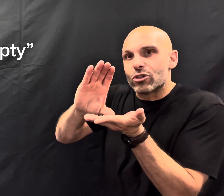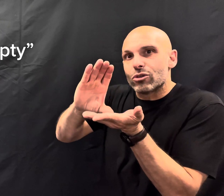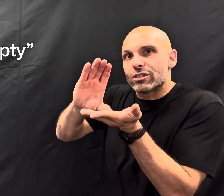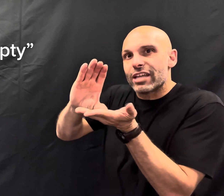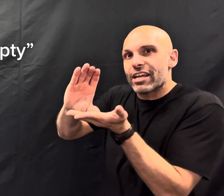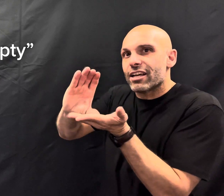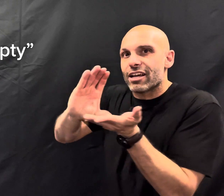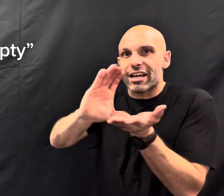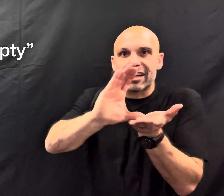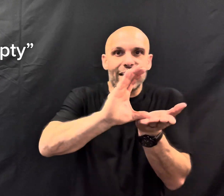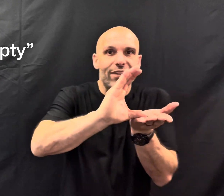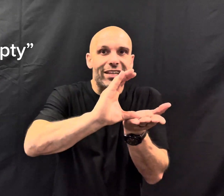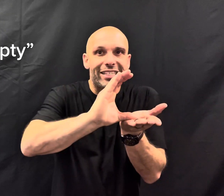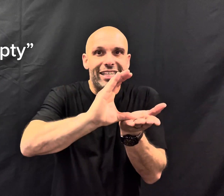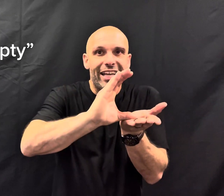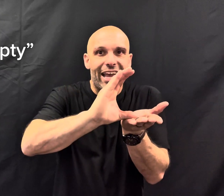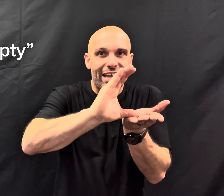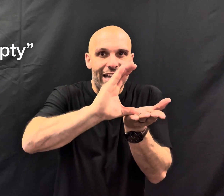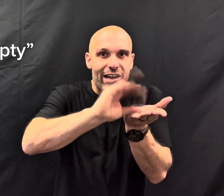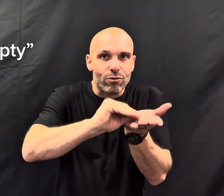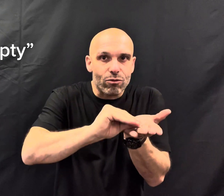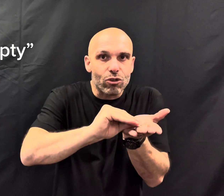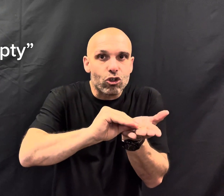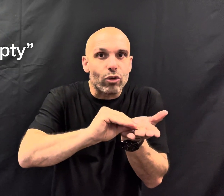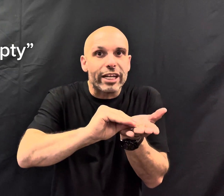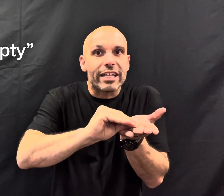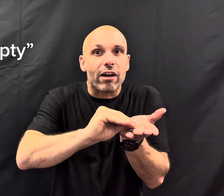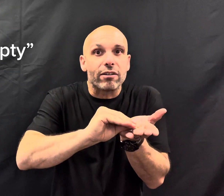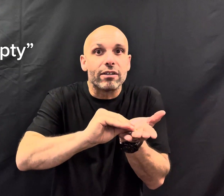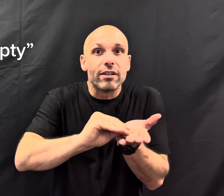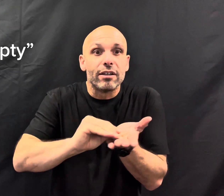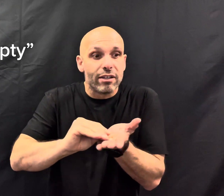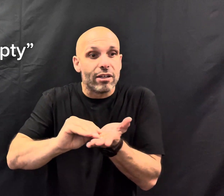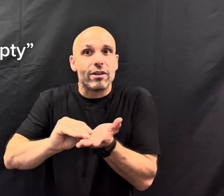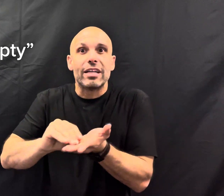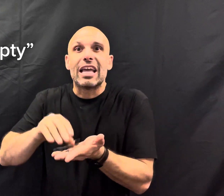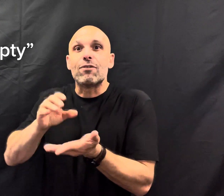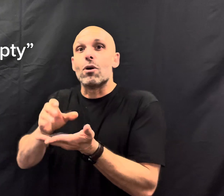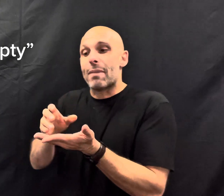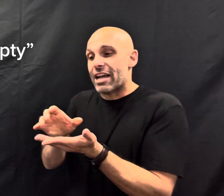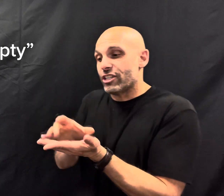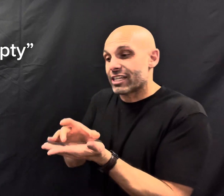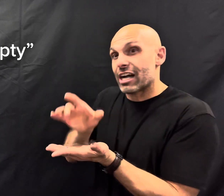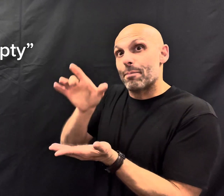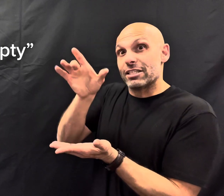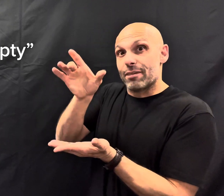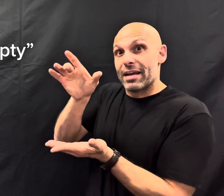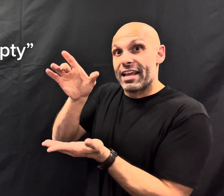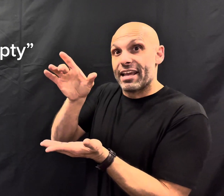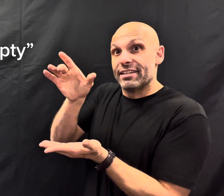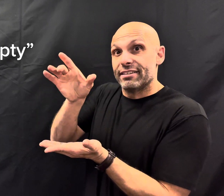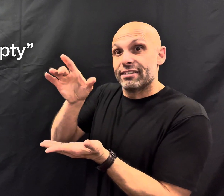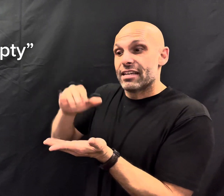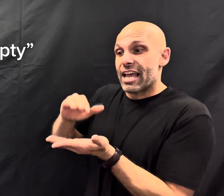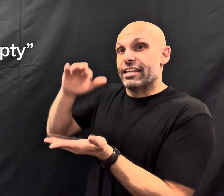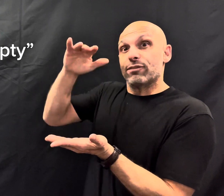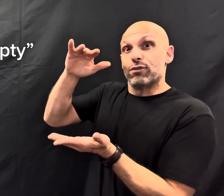to take kind of a C hand and shrink it down. If you imagine the cup is on my hand and it's